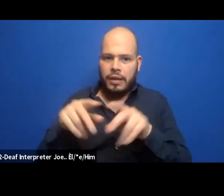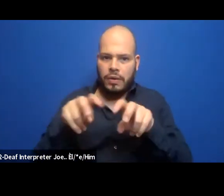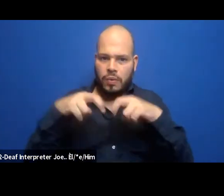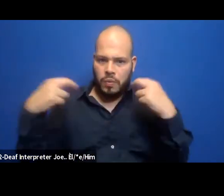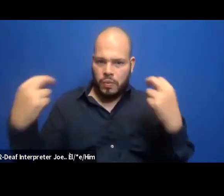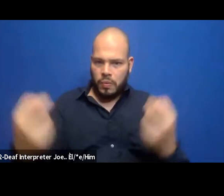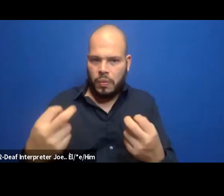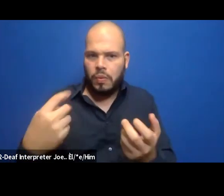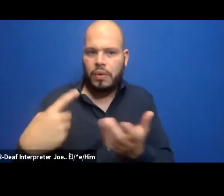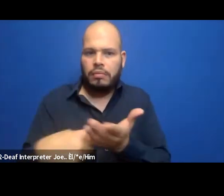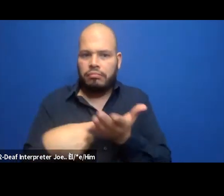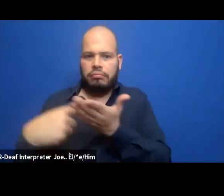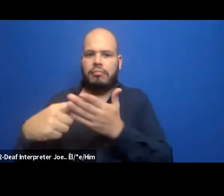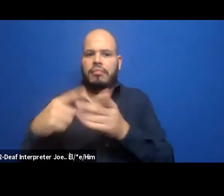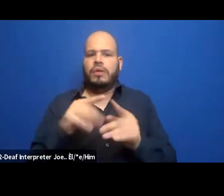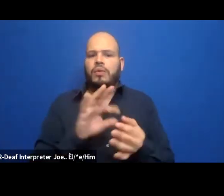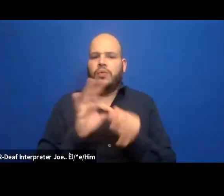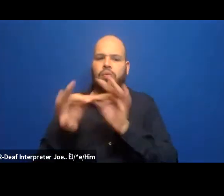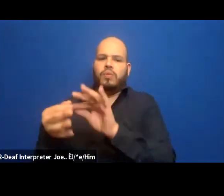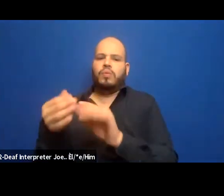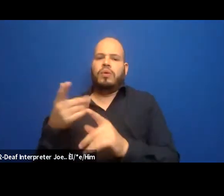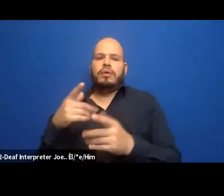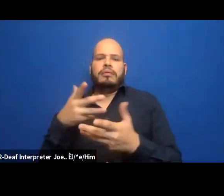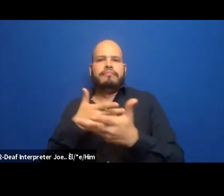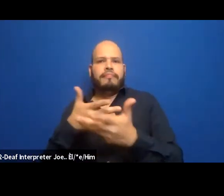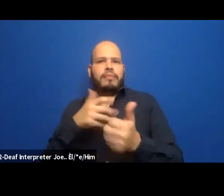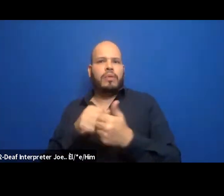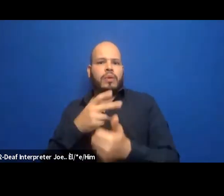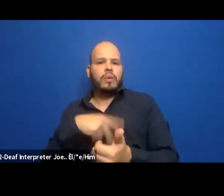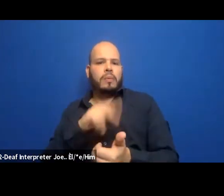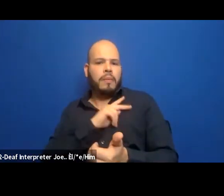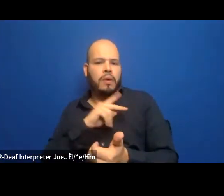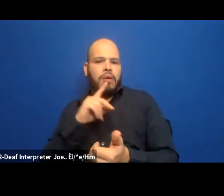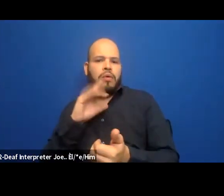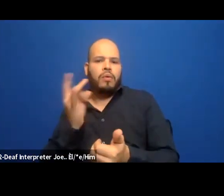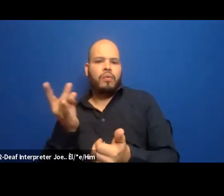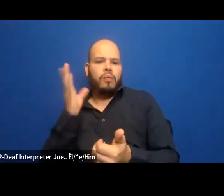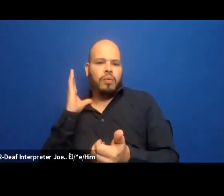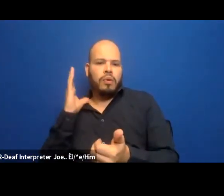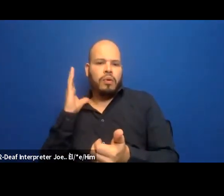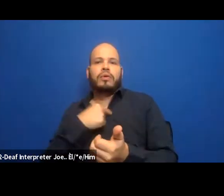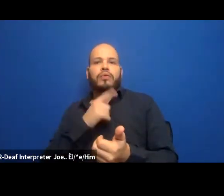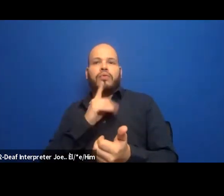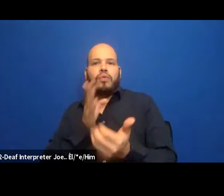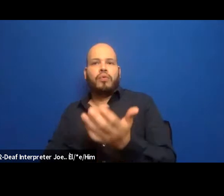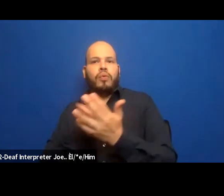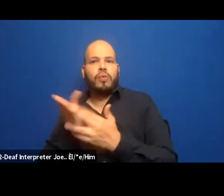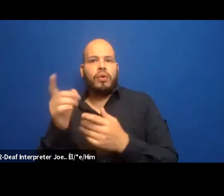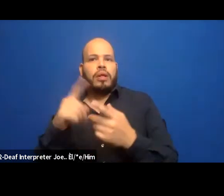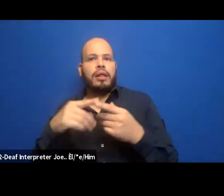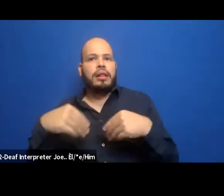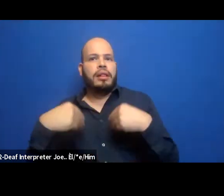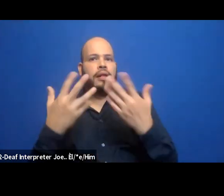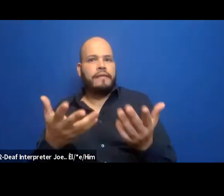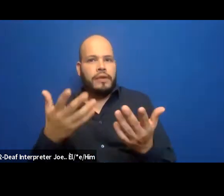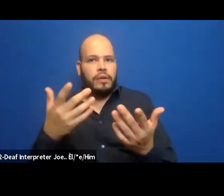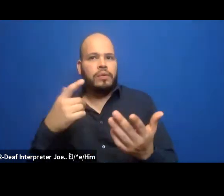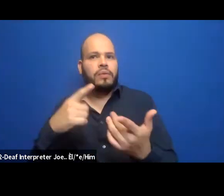educational curriculum and technical assistance for community spaces and